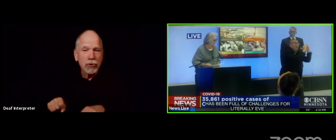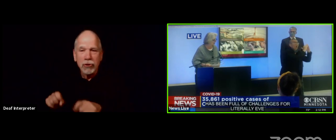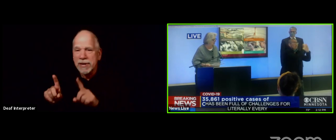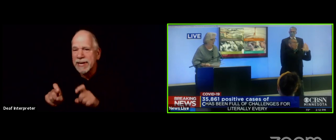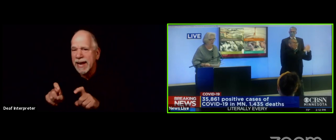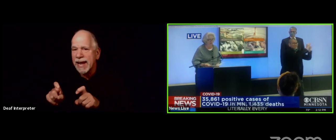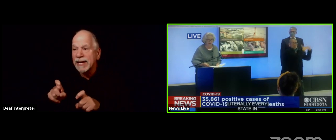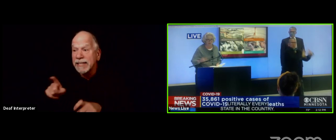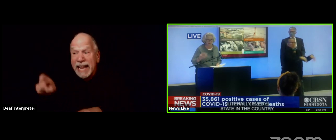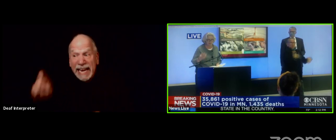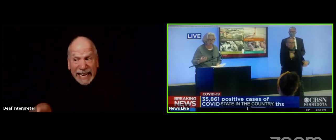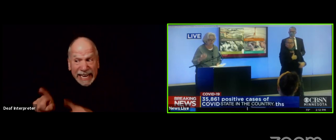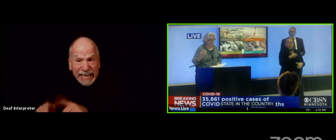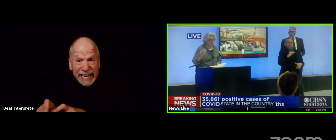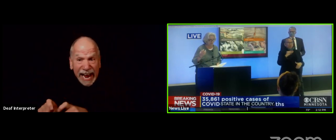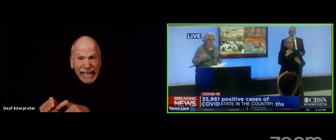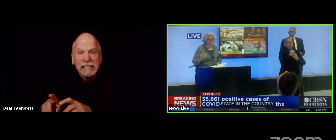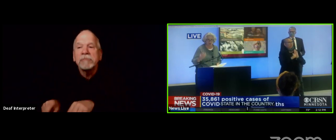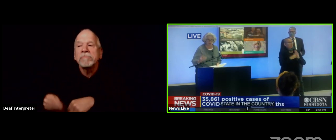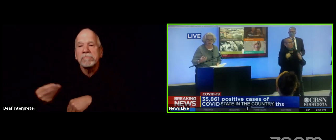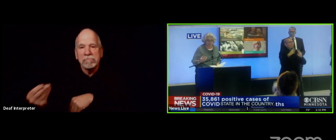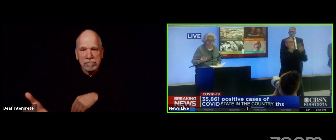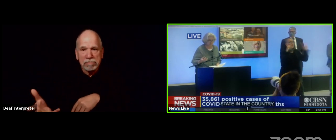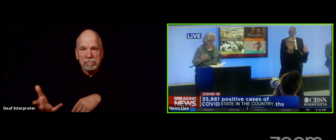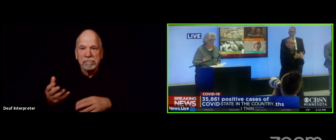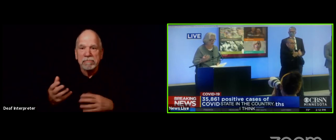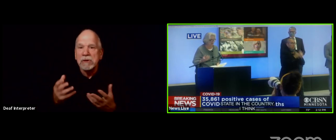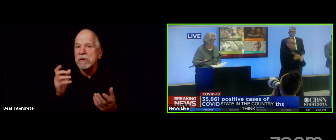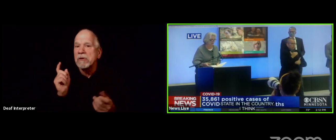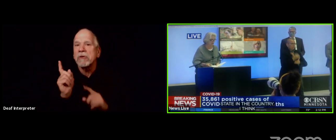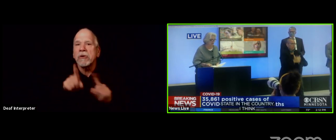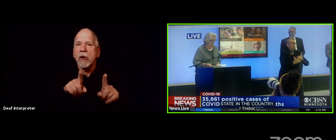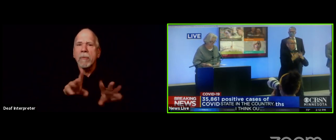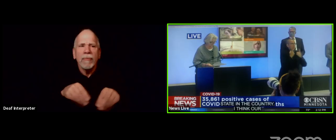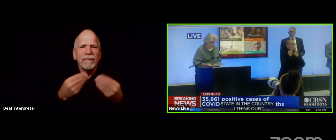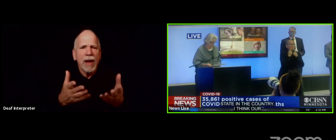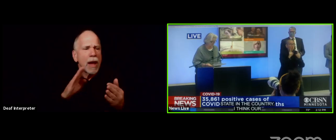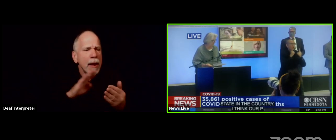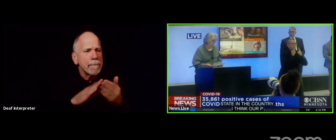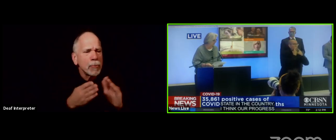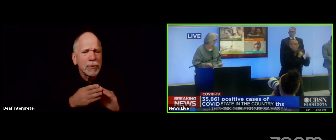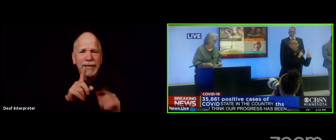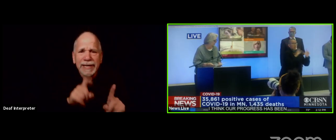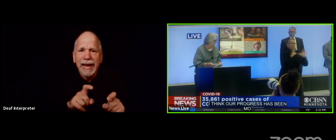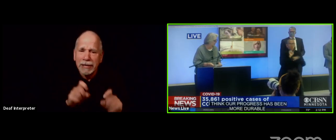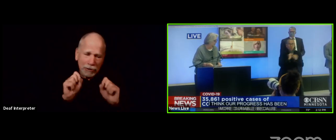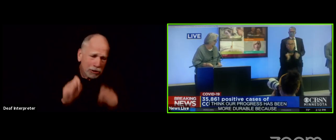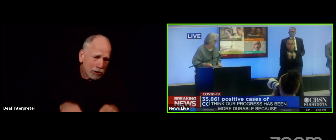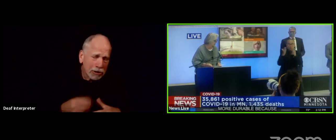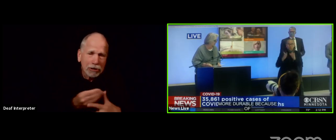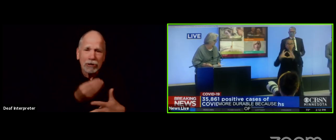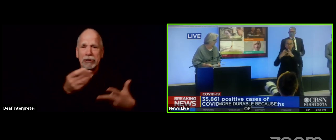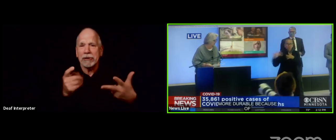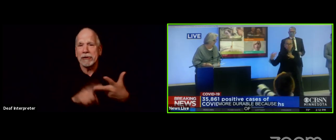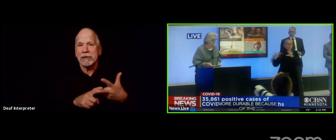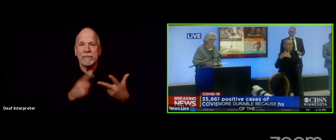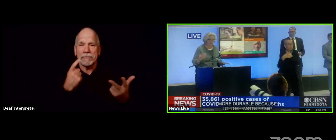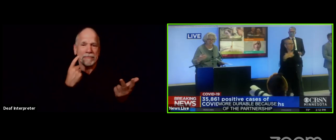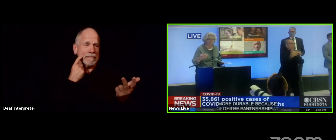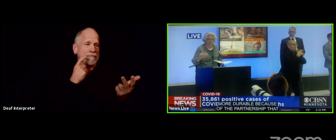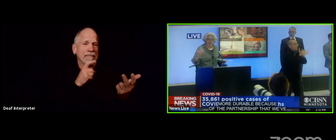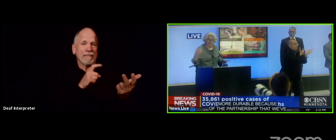progress has been more durable because of the partnership that we've established here. And when I talk to colleagues about